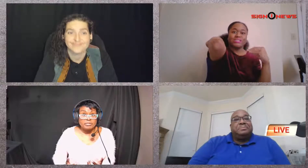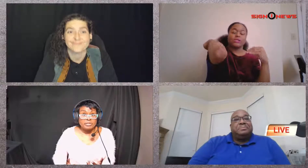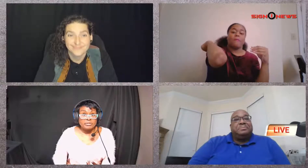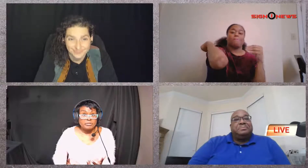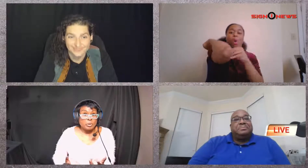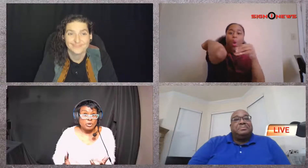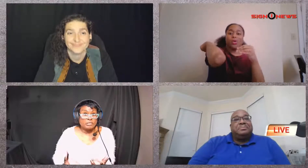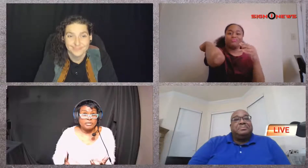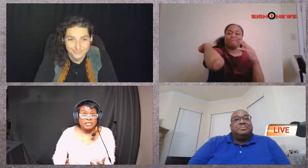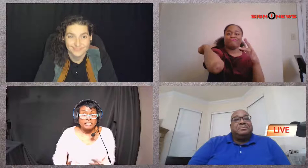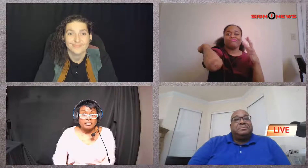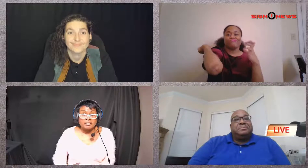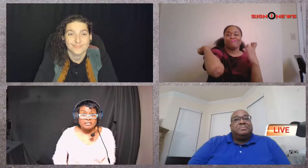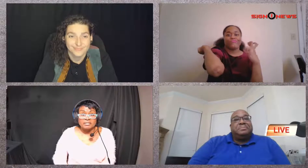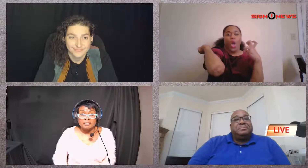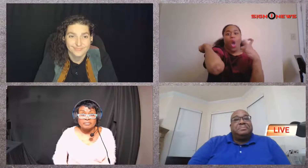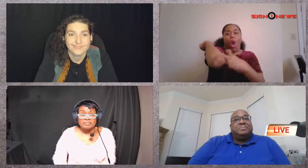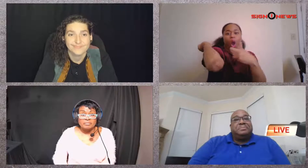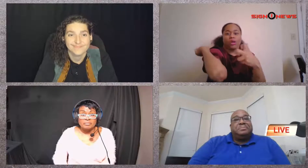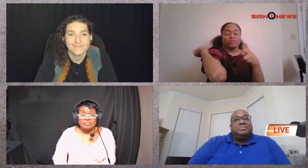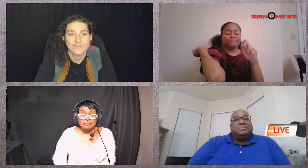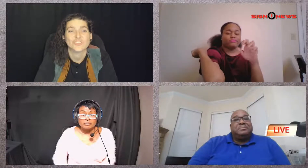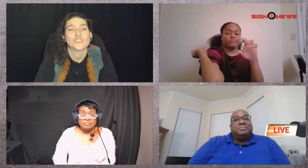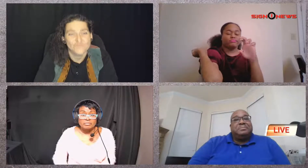We have more experience.